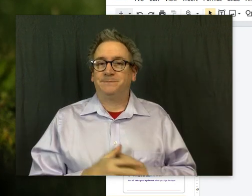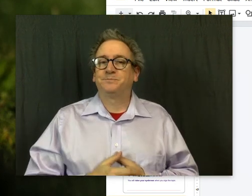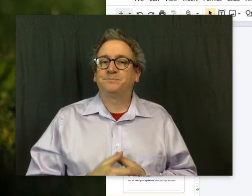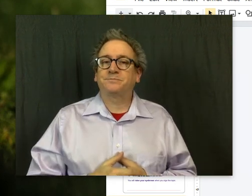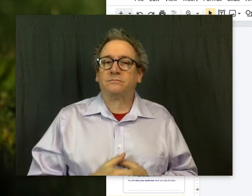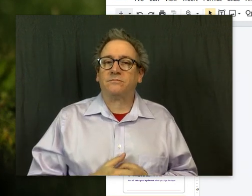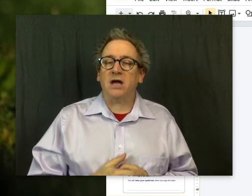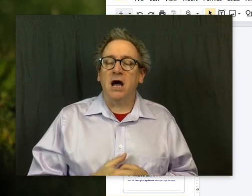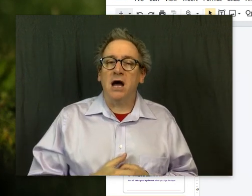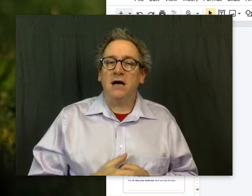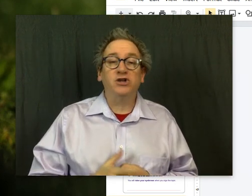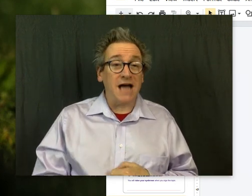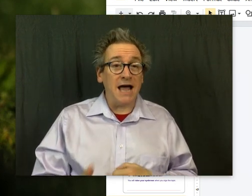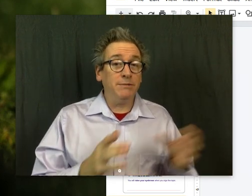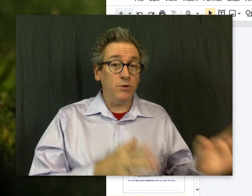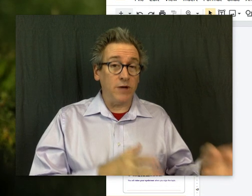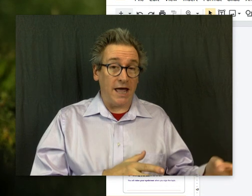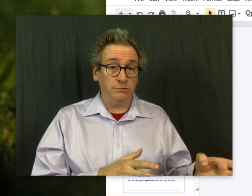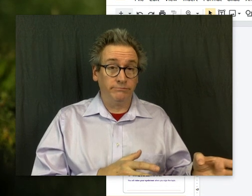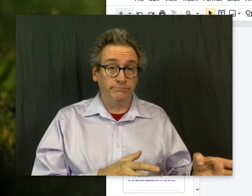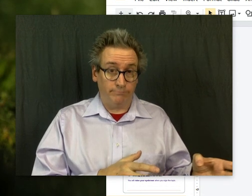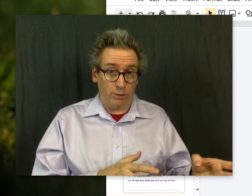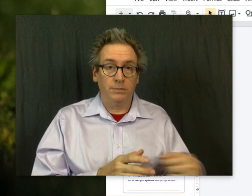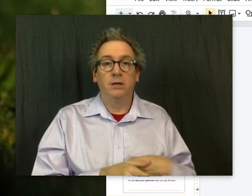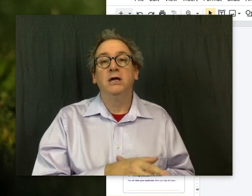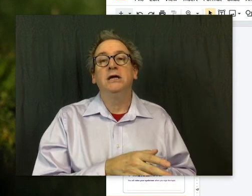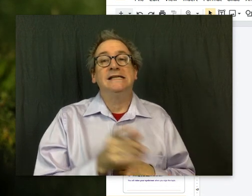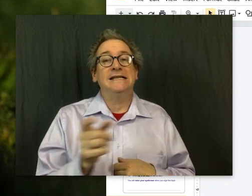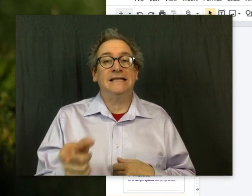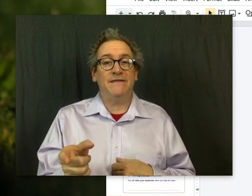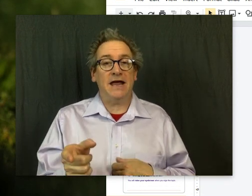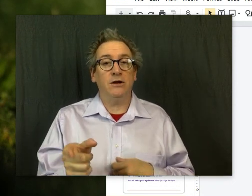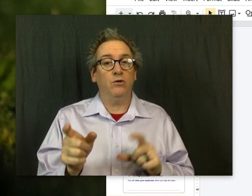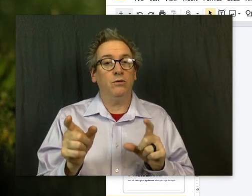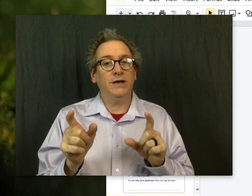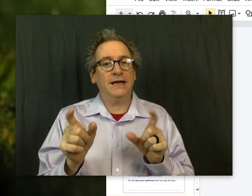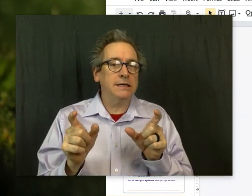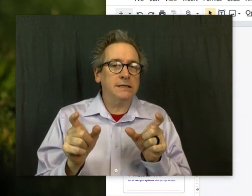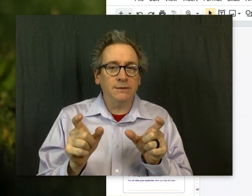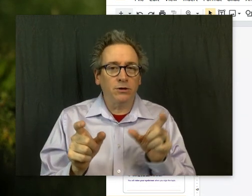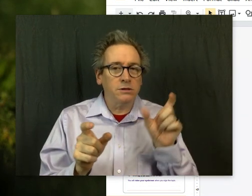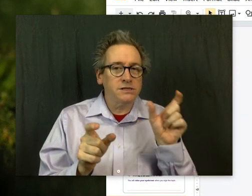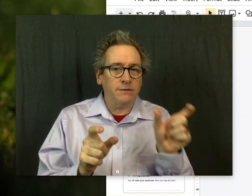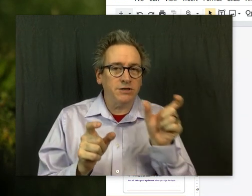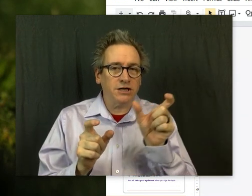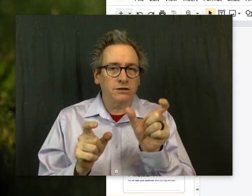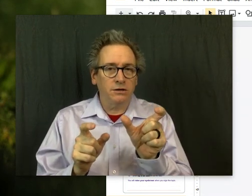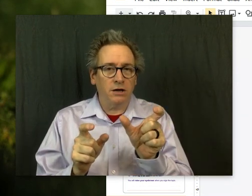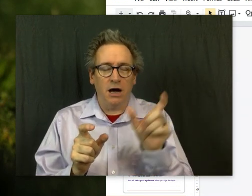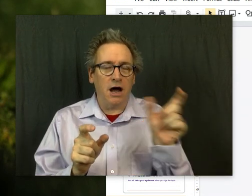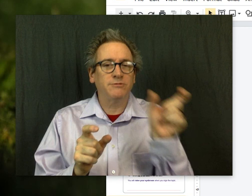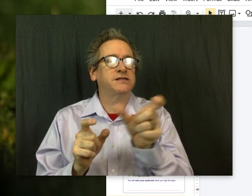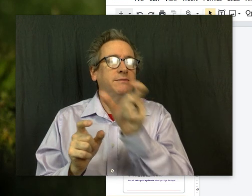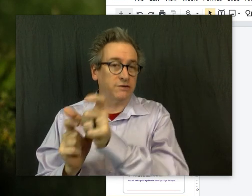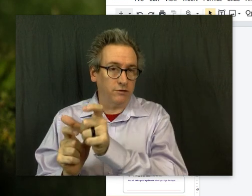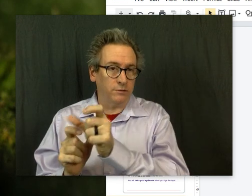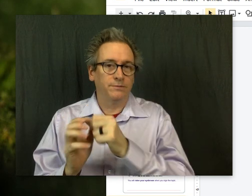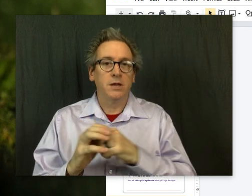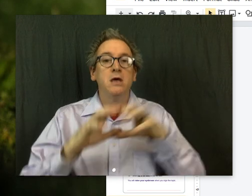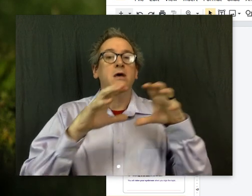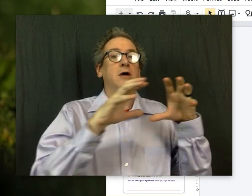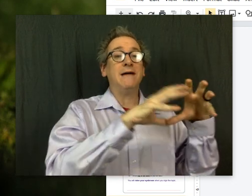Anyways, so time, location, boom. And then we get into the simple subject, object, subject,